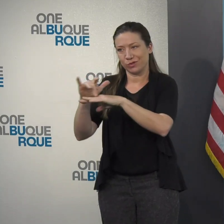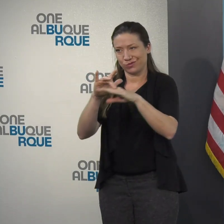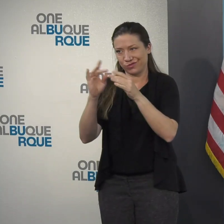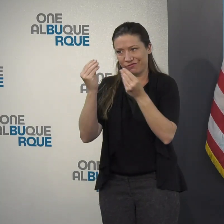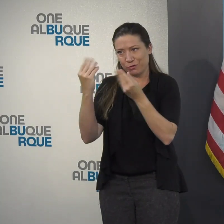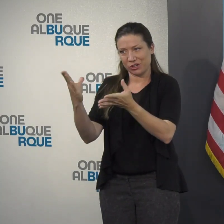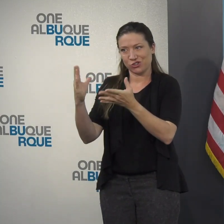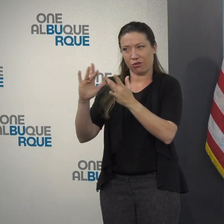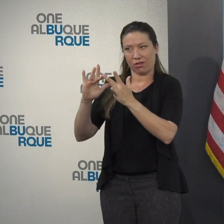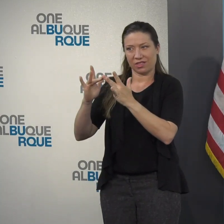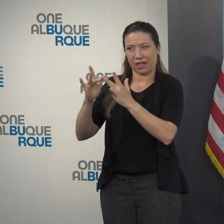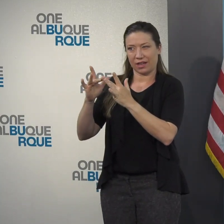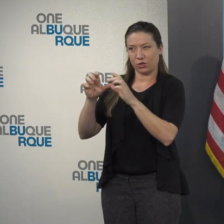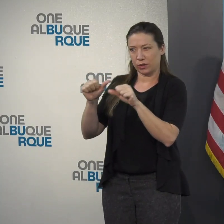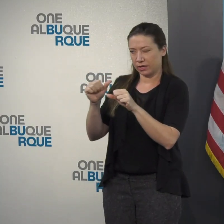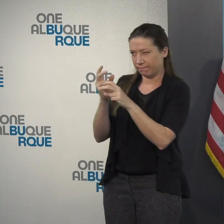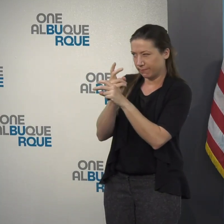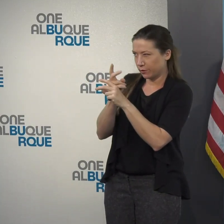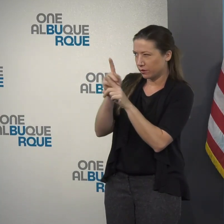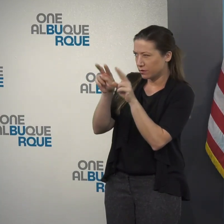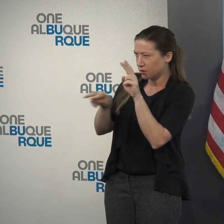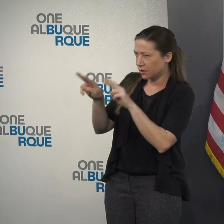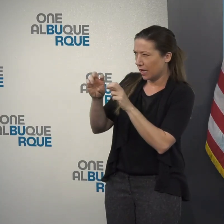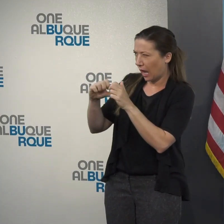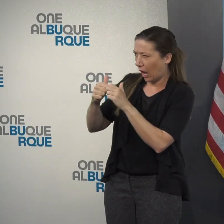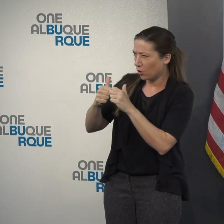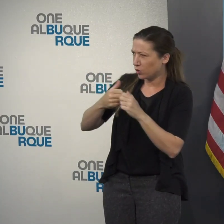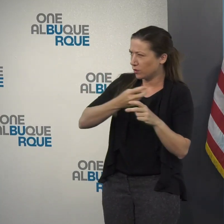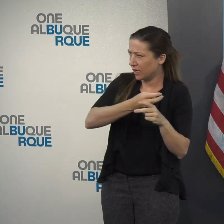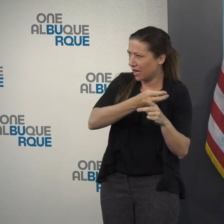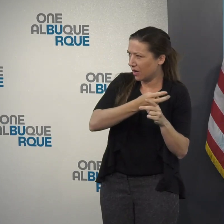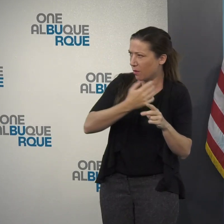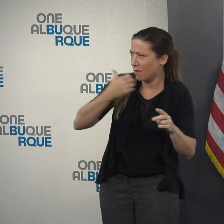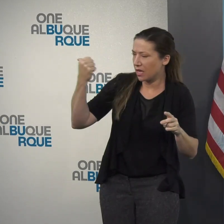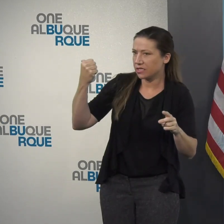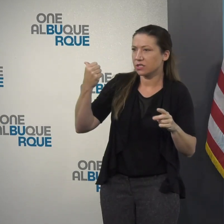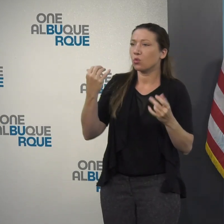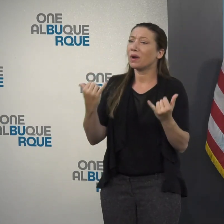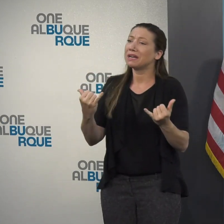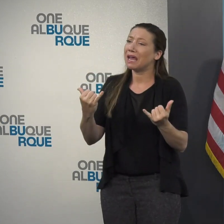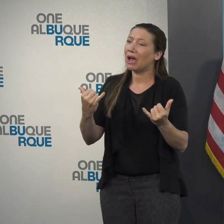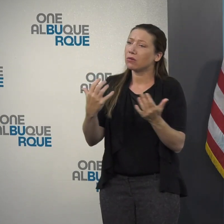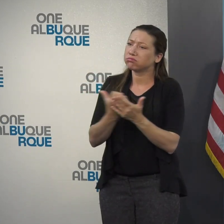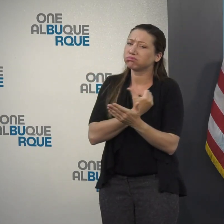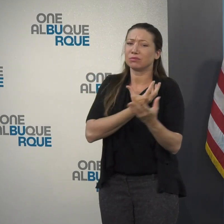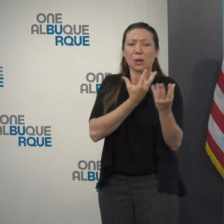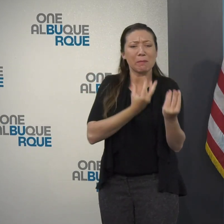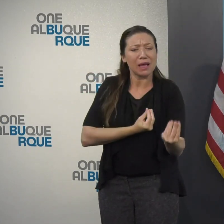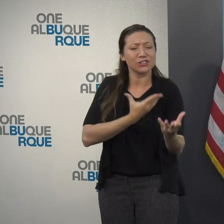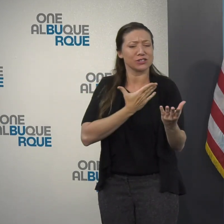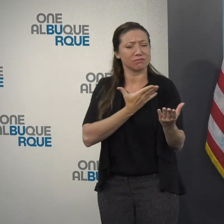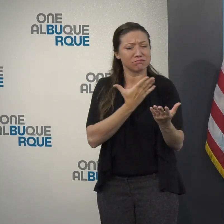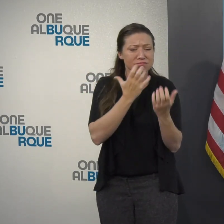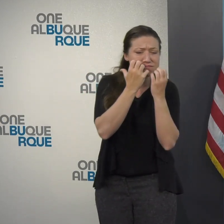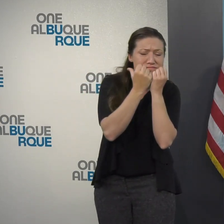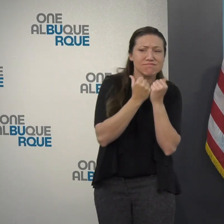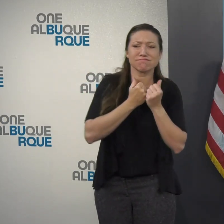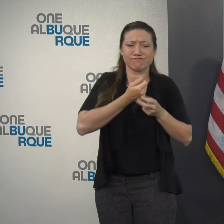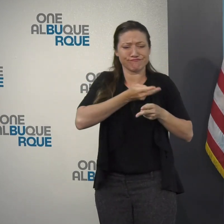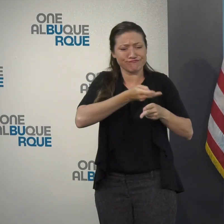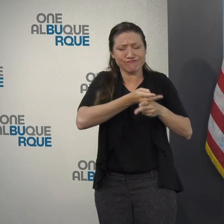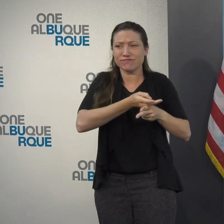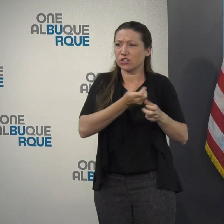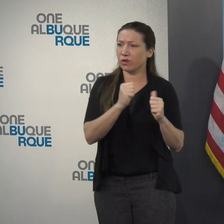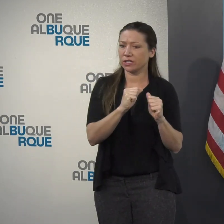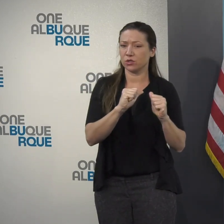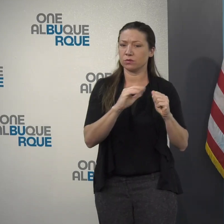family members, now is the time for care and compassion, as well as trying to not have that spread. But we do know that a